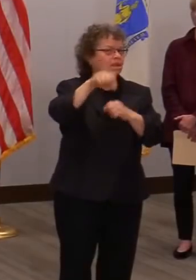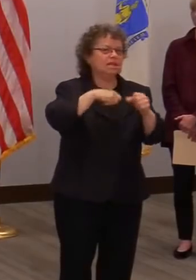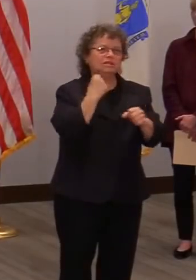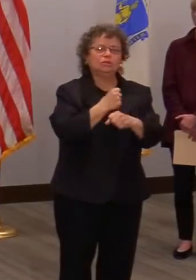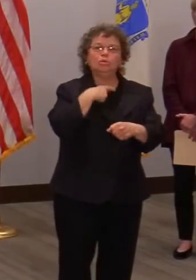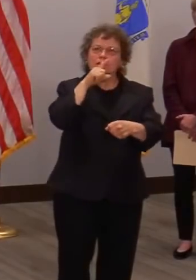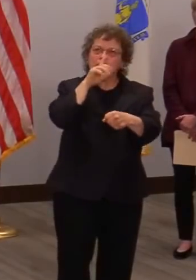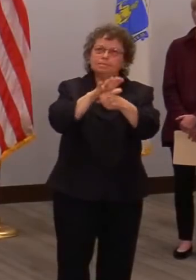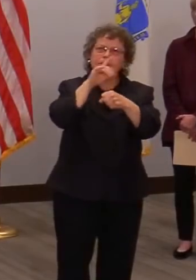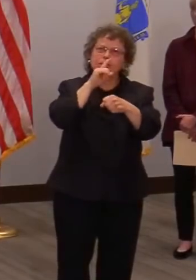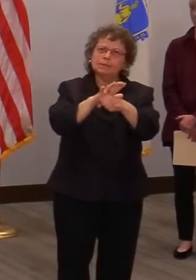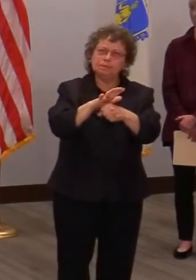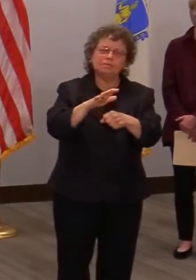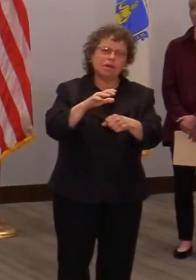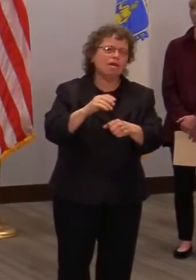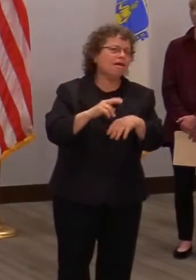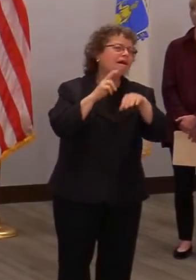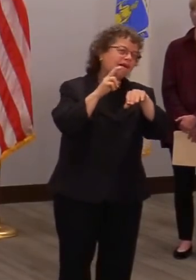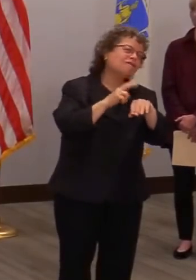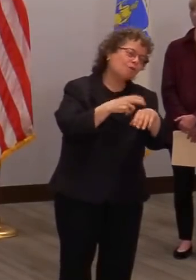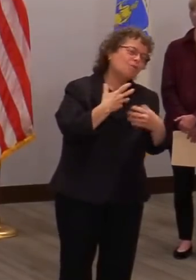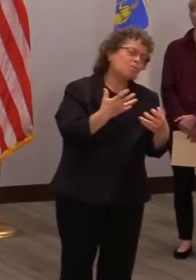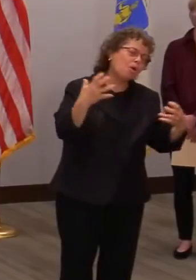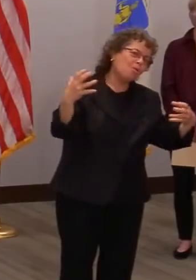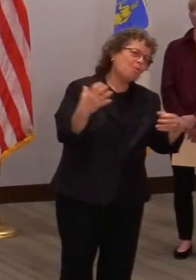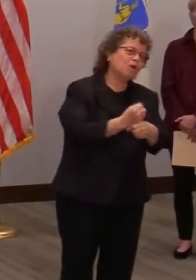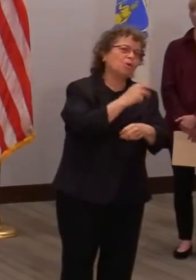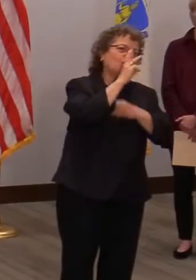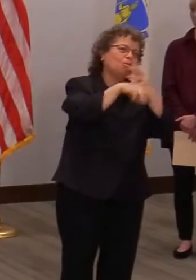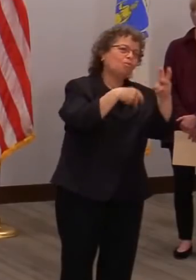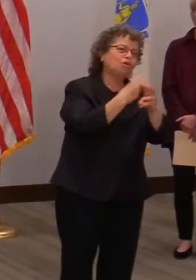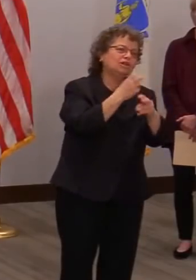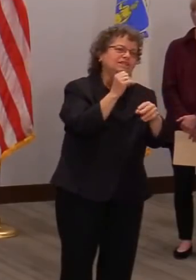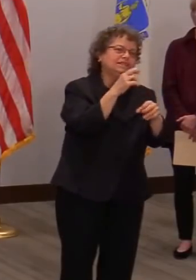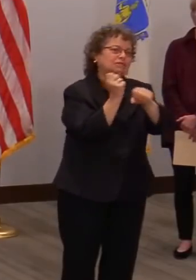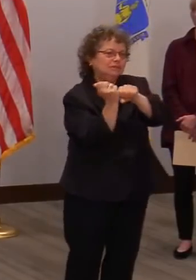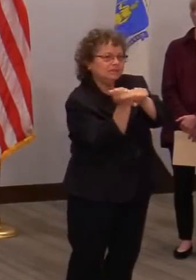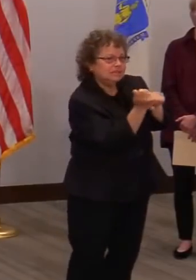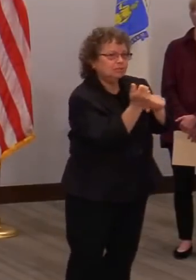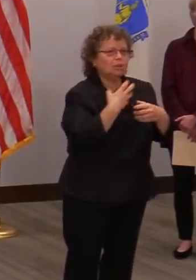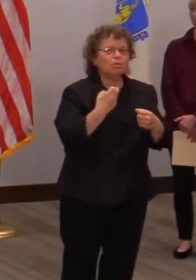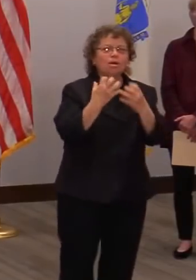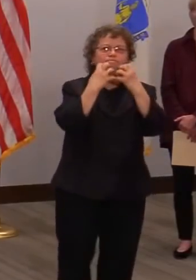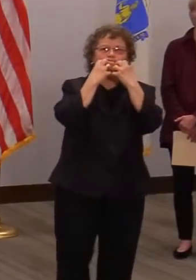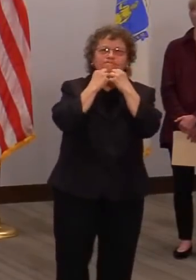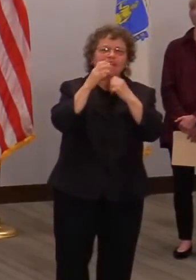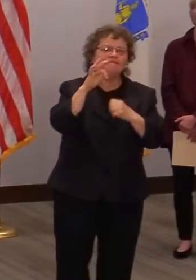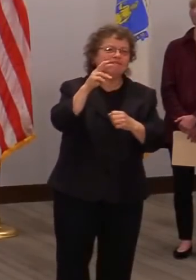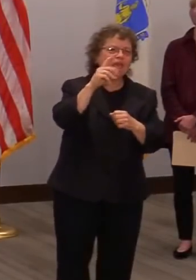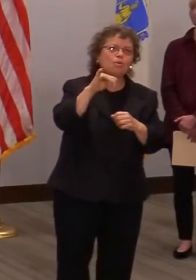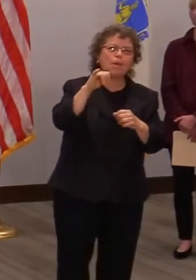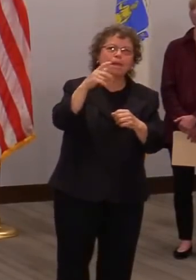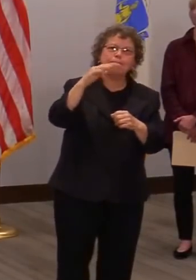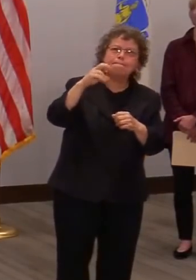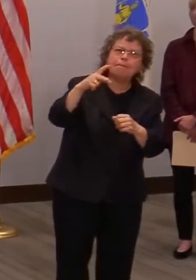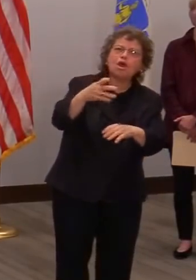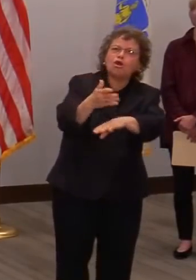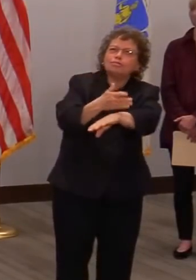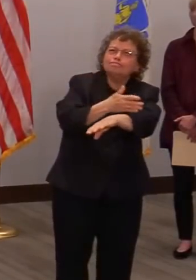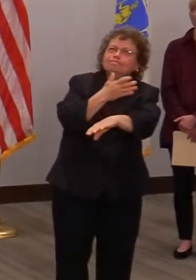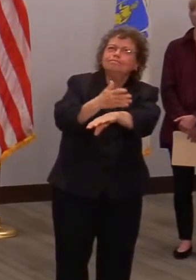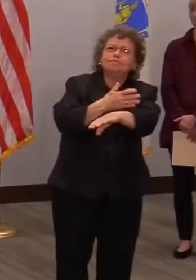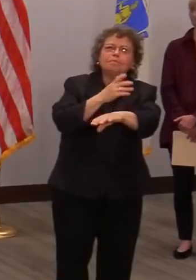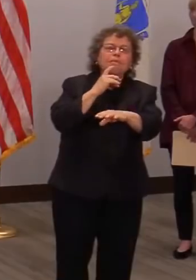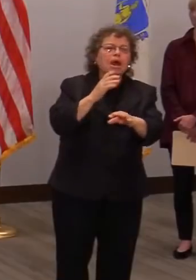got here. Of course, we wanted to win World Series. Of course, we wanted to preserve and protect and enhance Fenway Park, but we really wanted to be connected